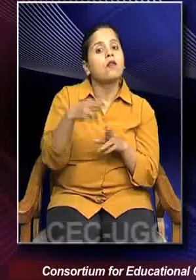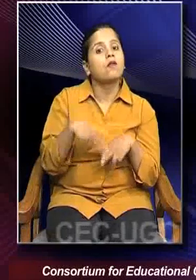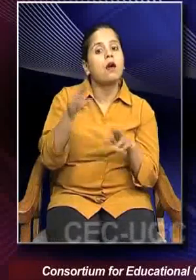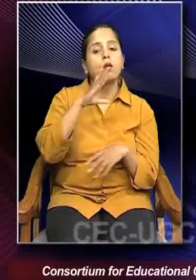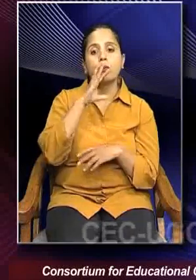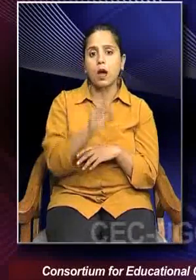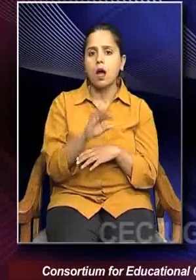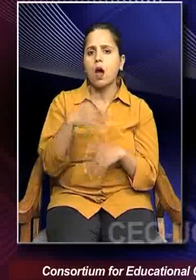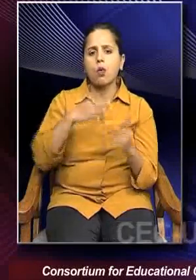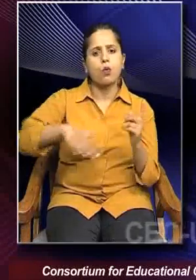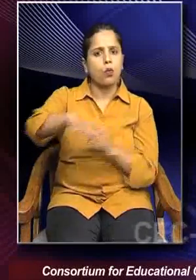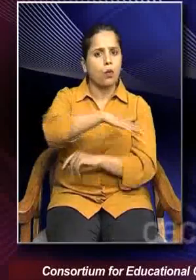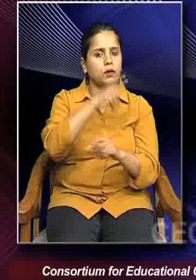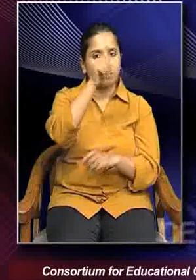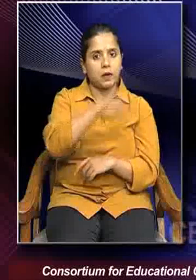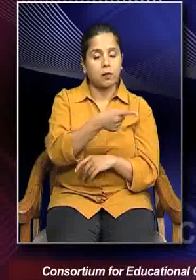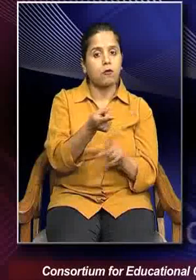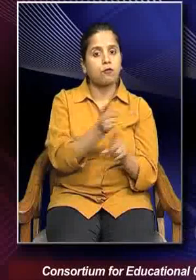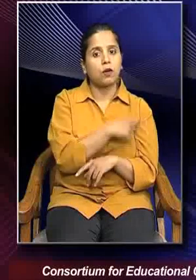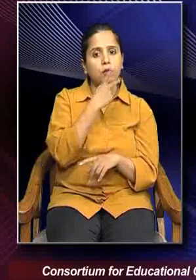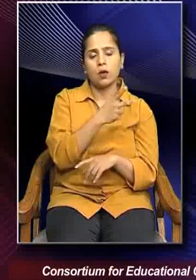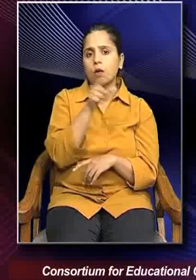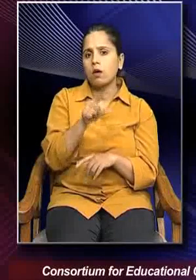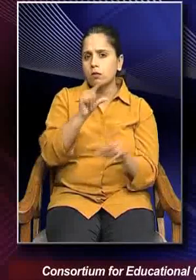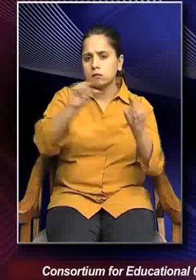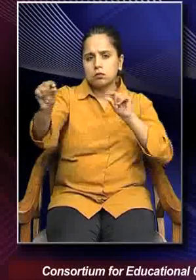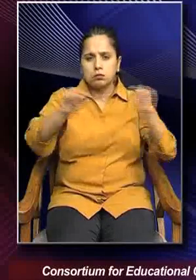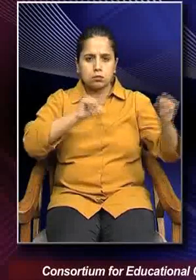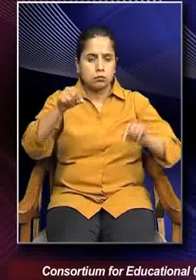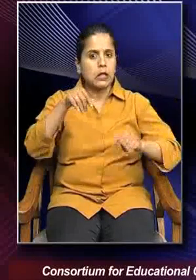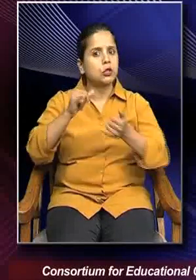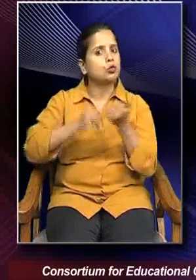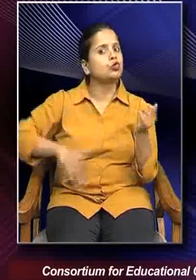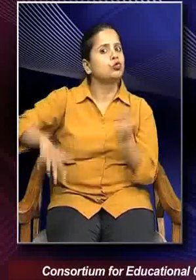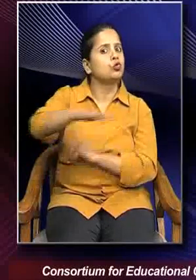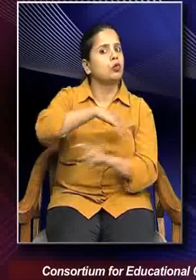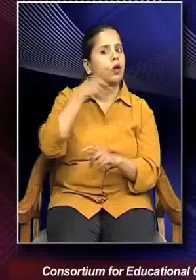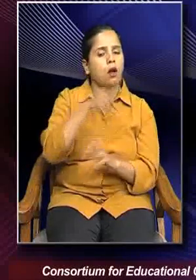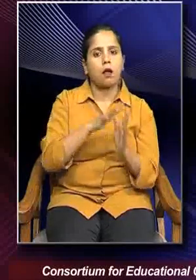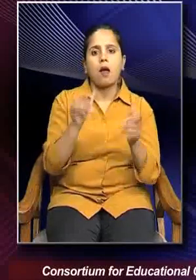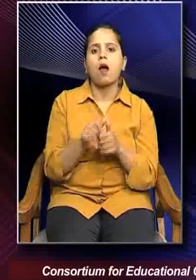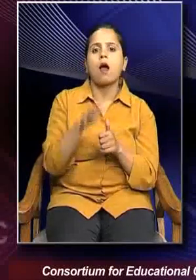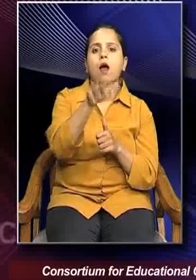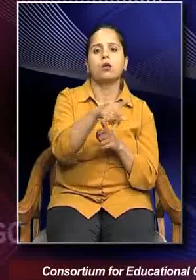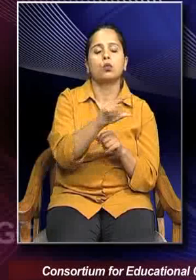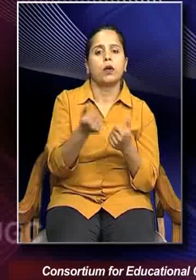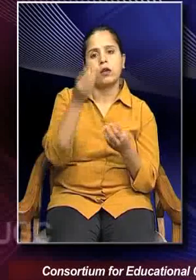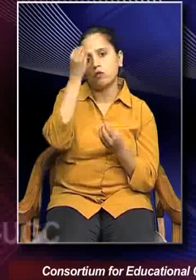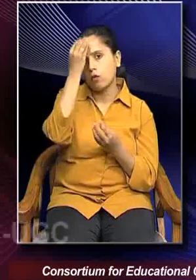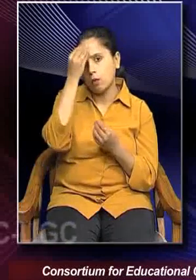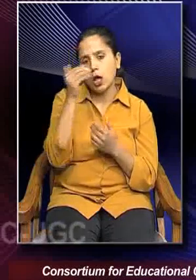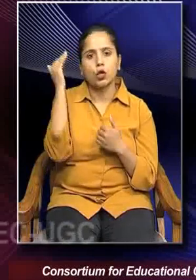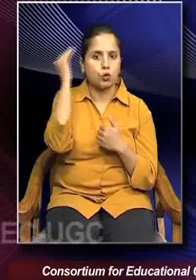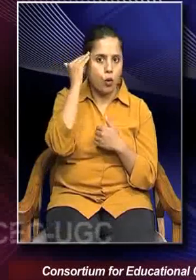to create a situation where people from every nook and corner of society has got access to means and information and